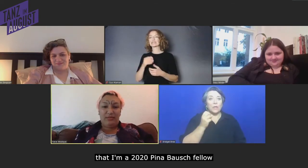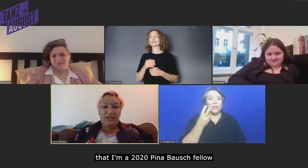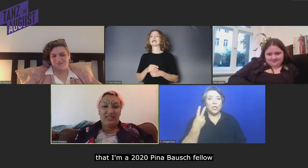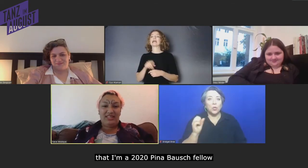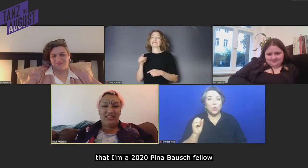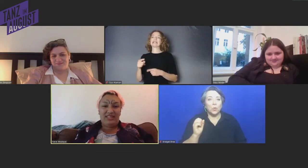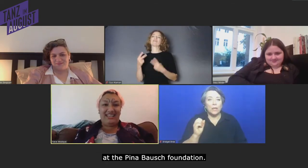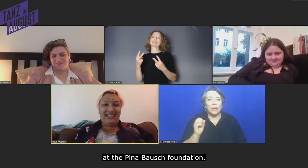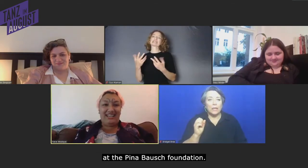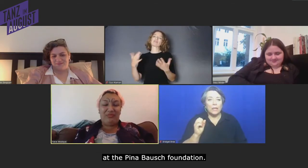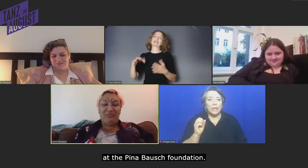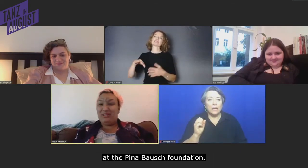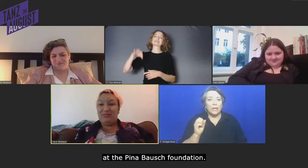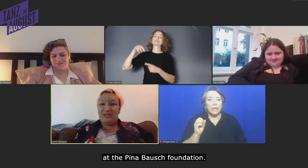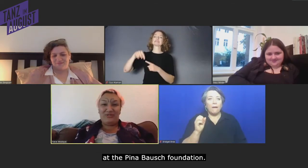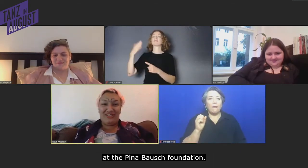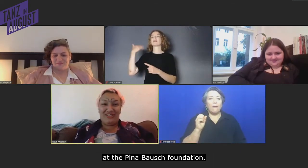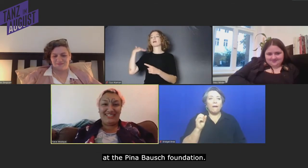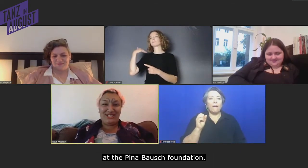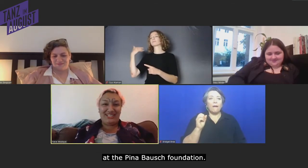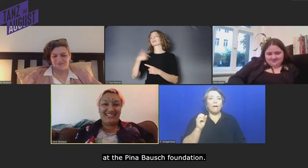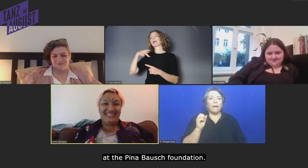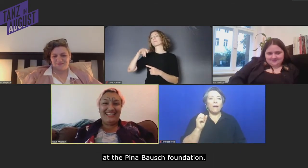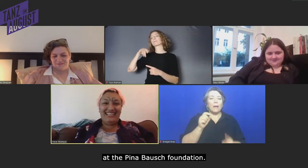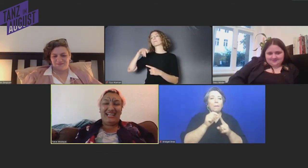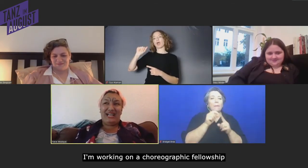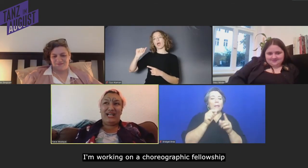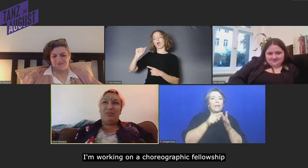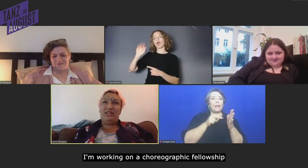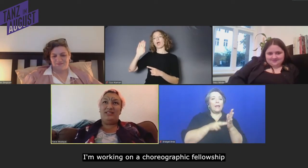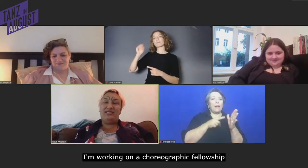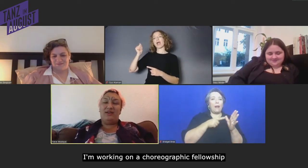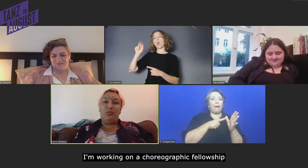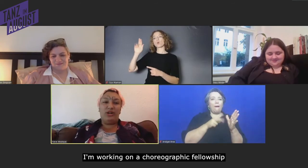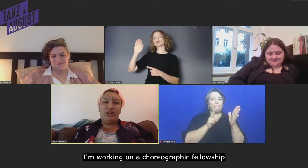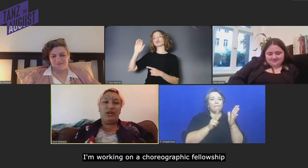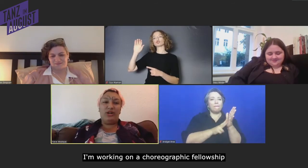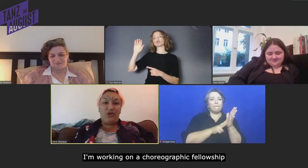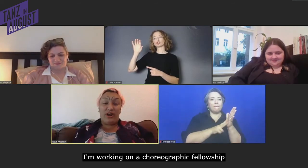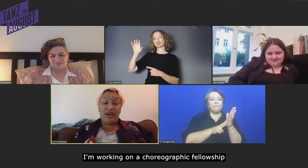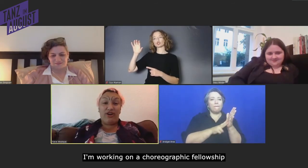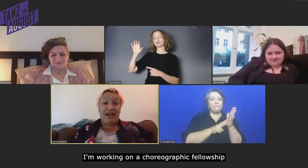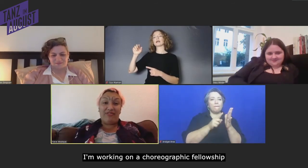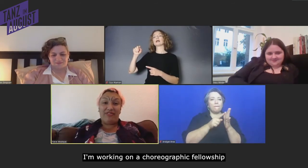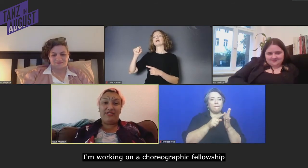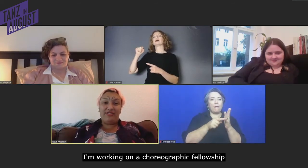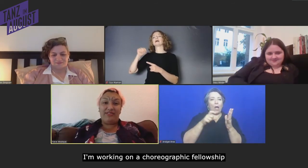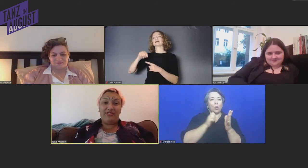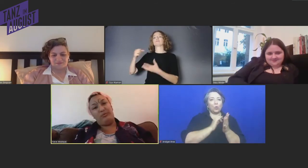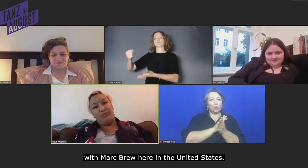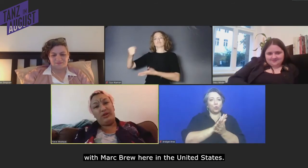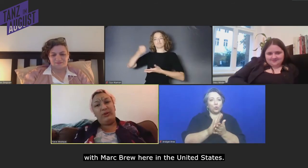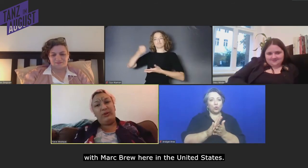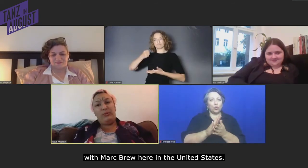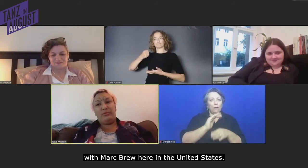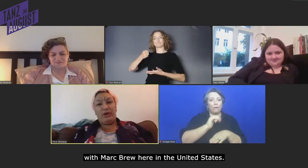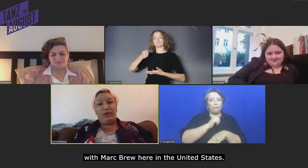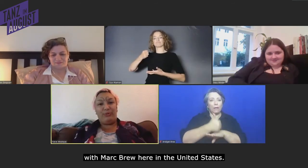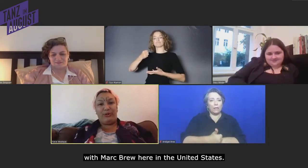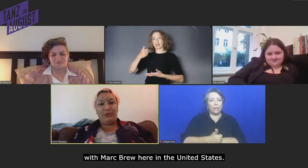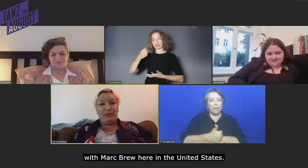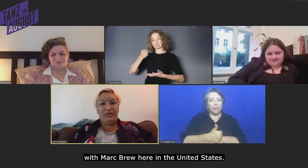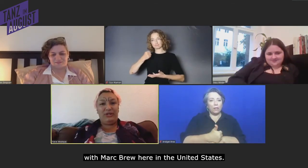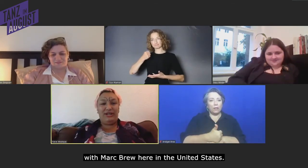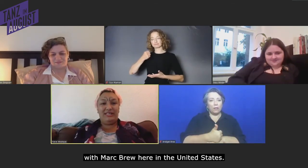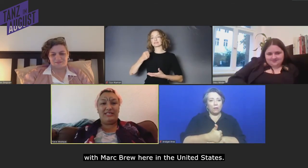from the Pina Bausch Foundation. And so I'm working on a choreographic fellowship with Mark